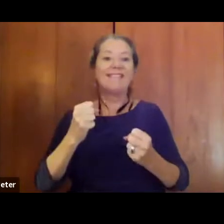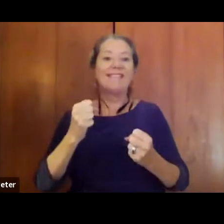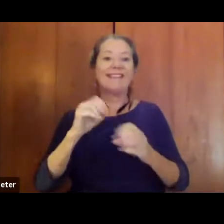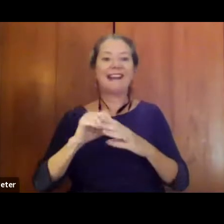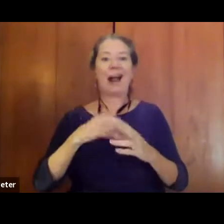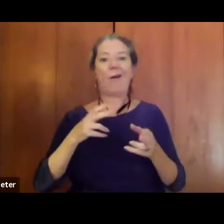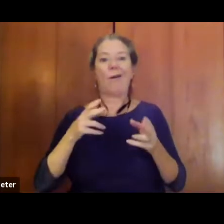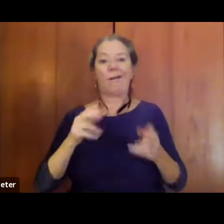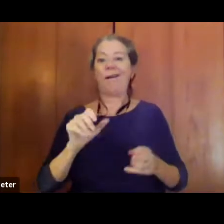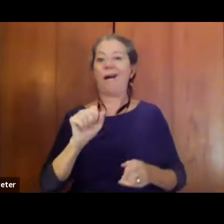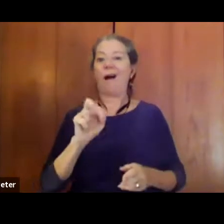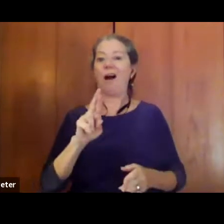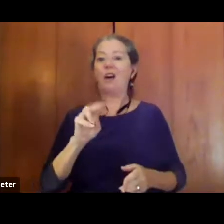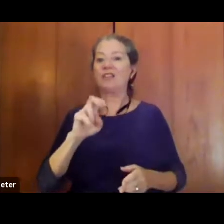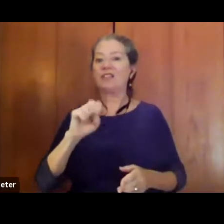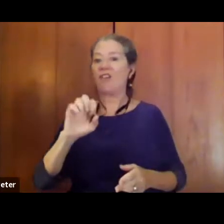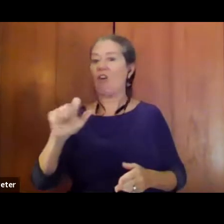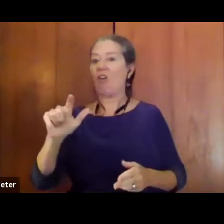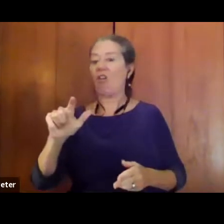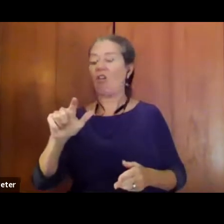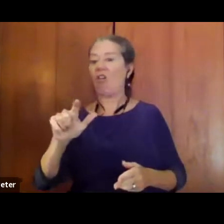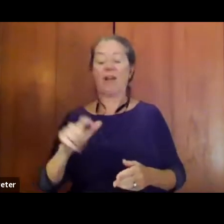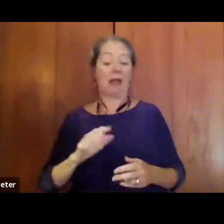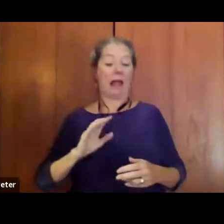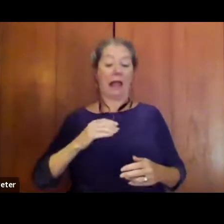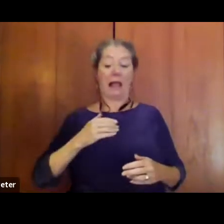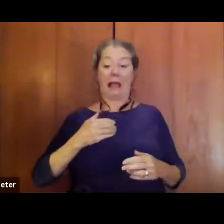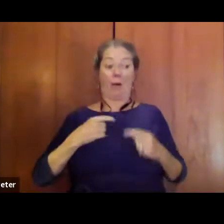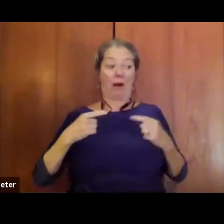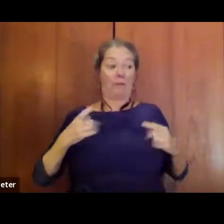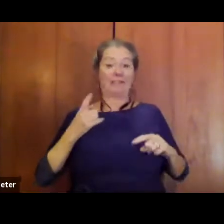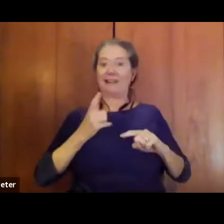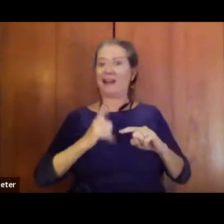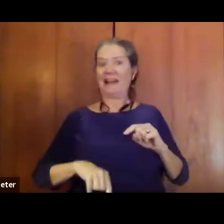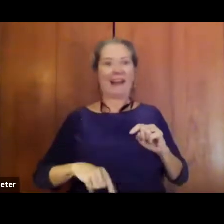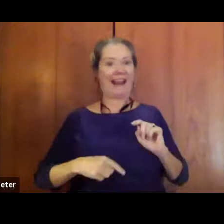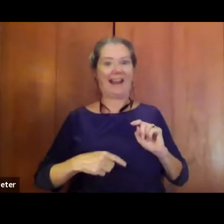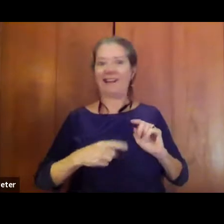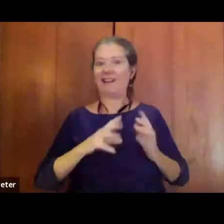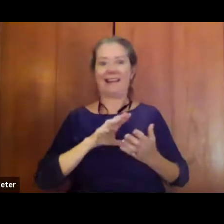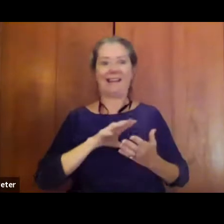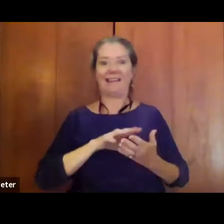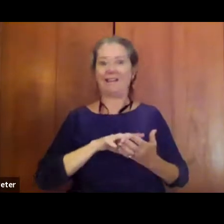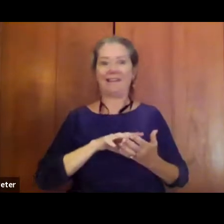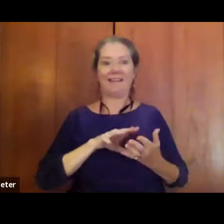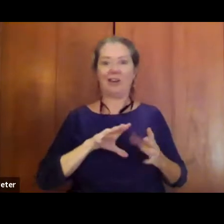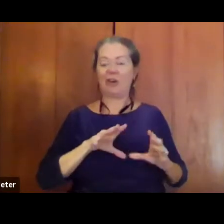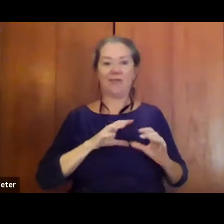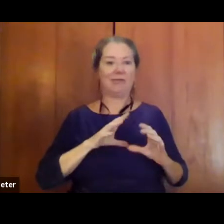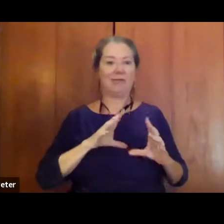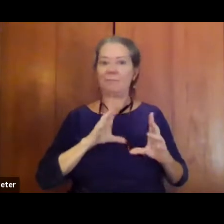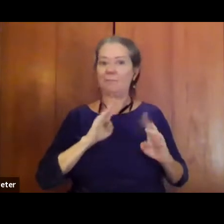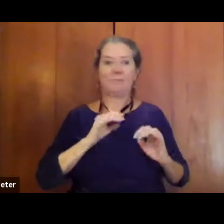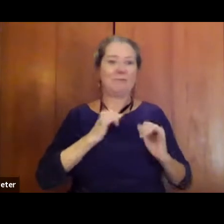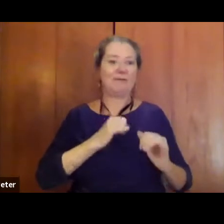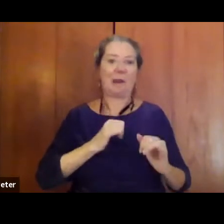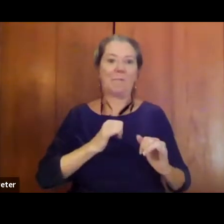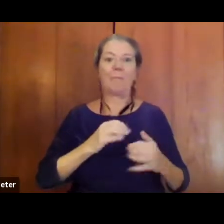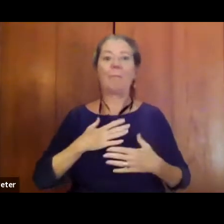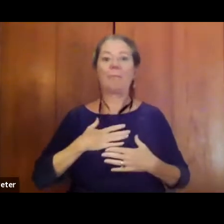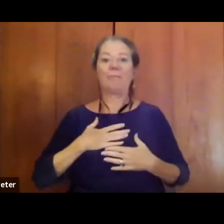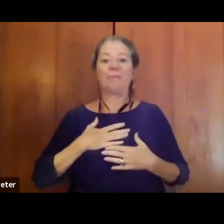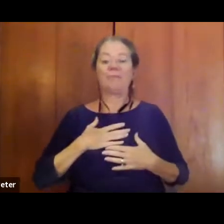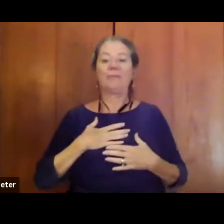our adversaries could never emulate or replicate. It's been an absolute pleasure to be with you